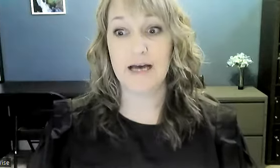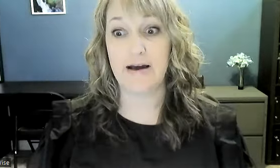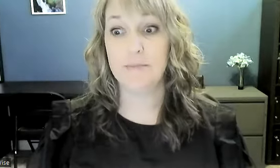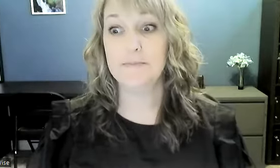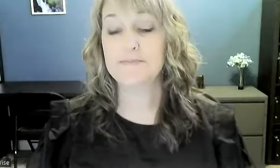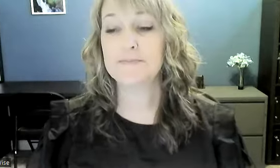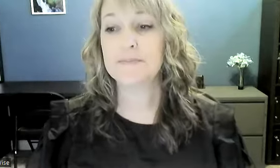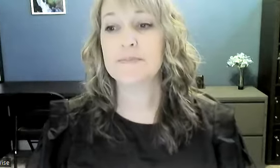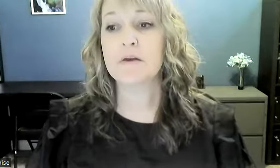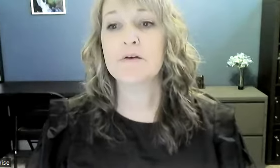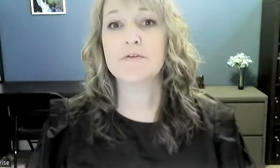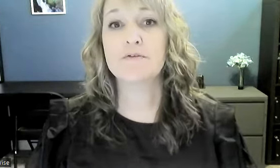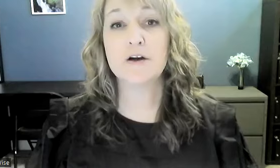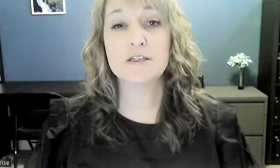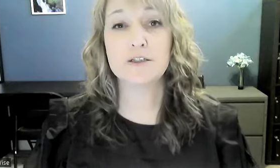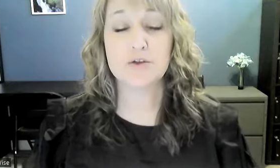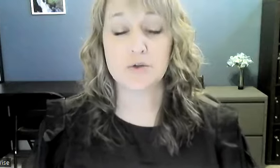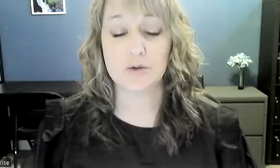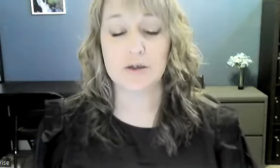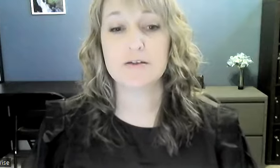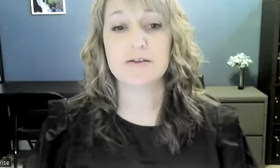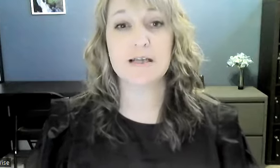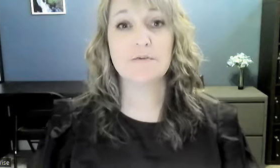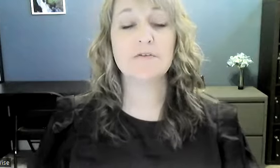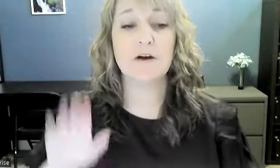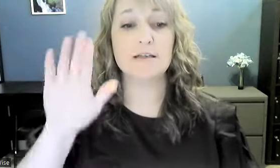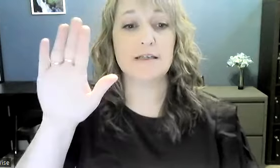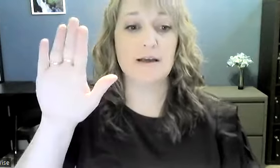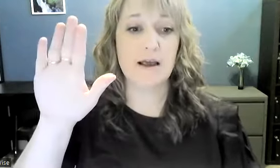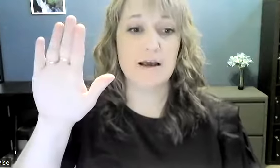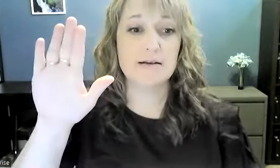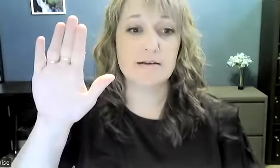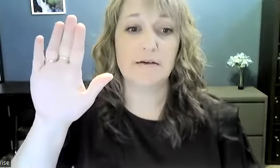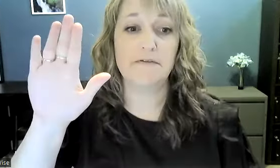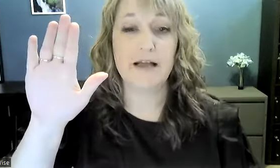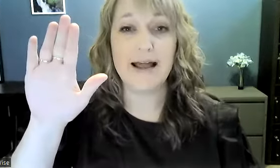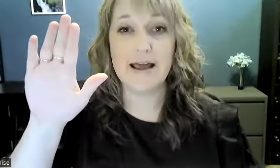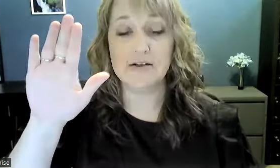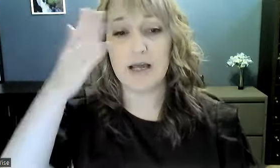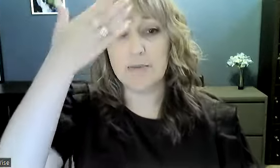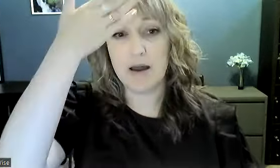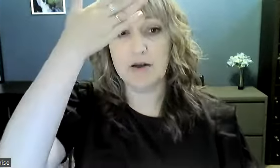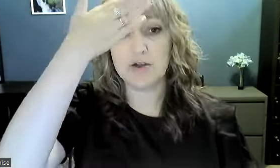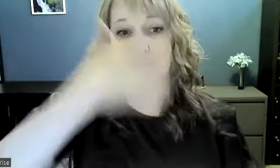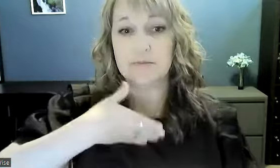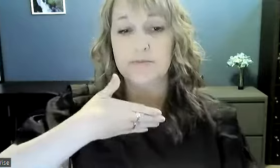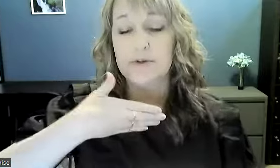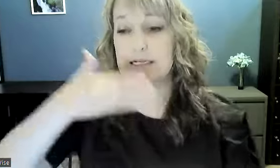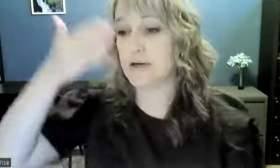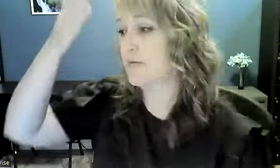Lab. Front door. So the sign for front is a flat hand shape, and you just bring it down your